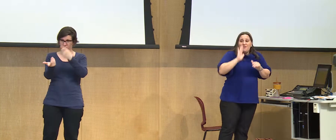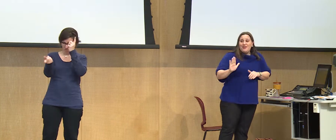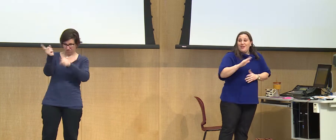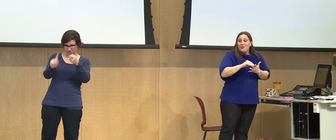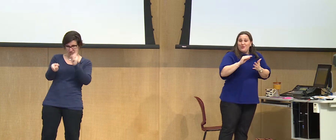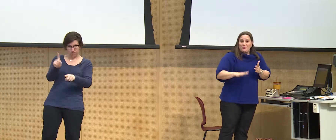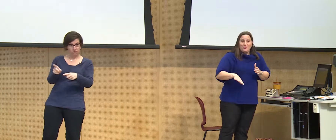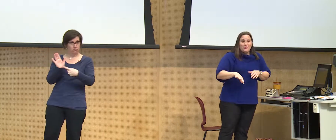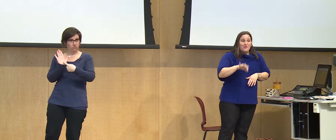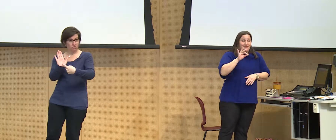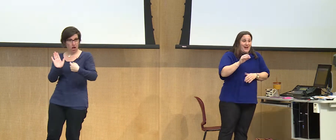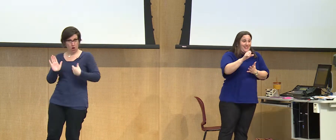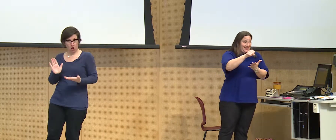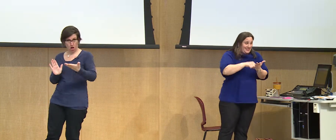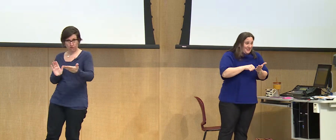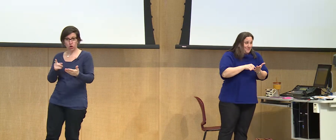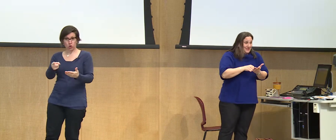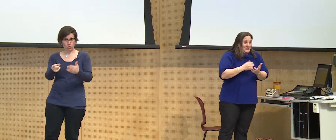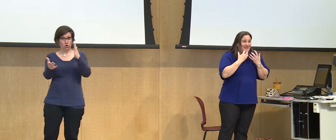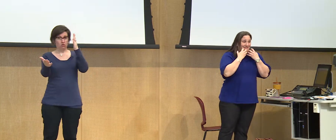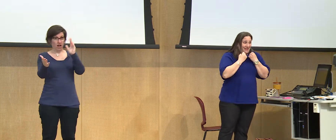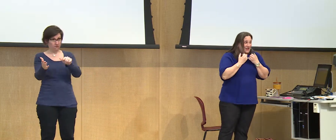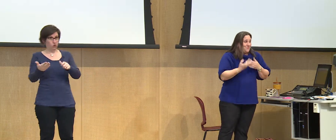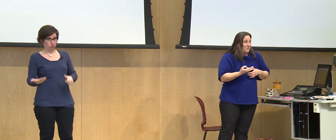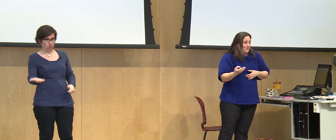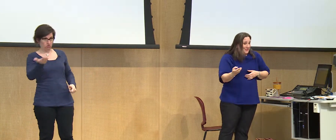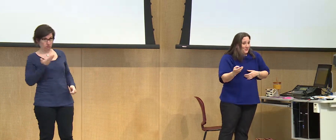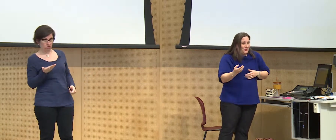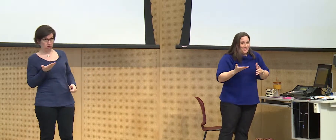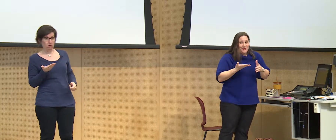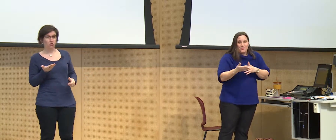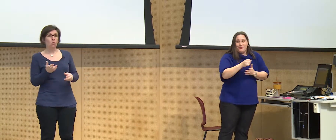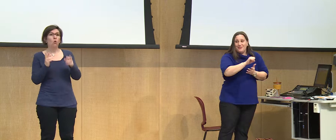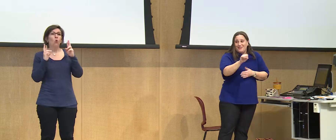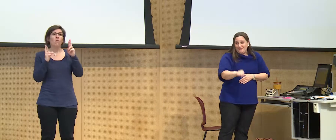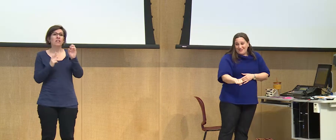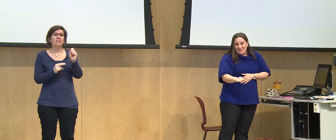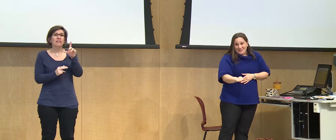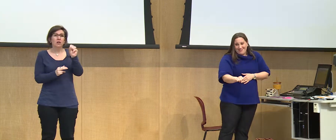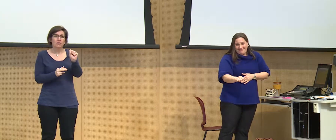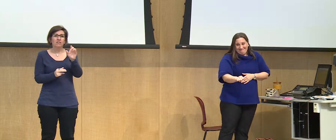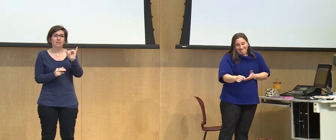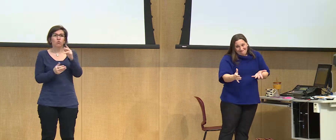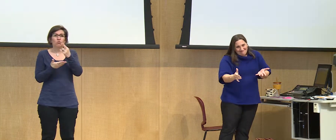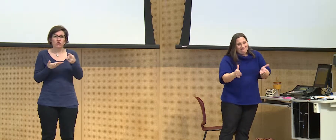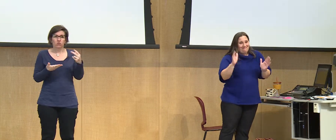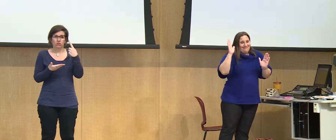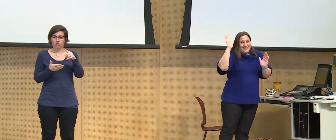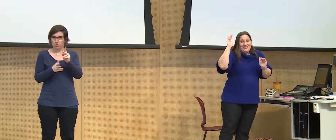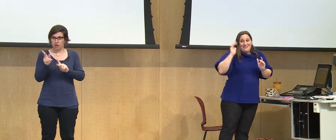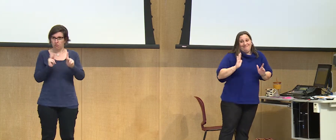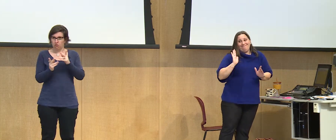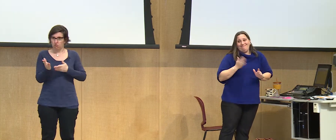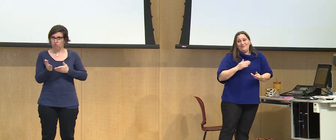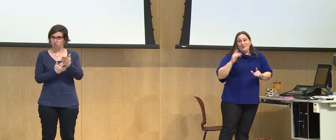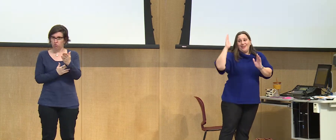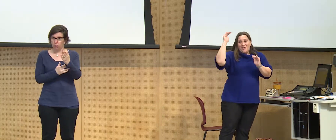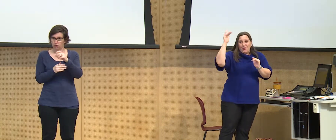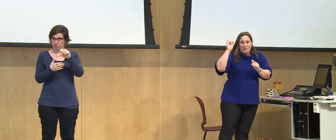Hopefully, your students will find the syllabus a valuable resource through the semester. That's, we can hope,